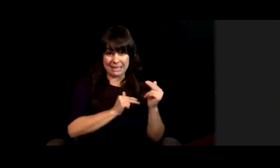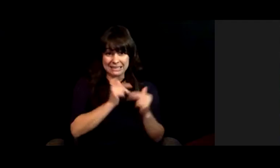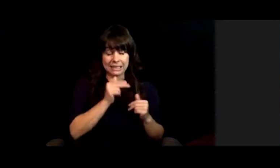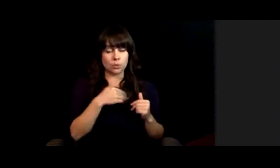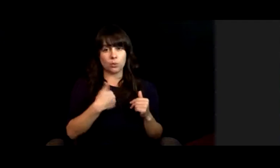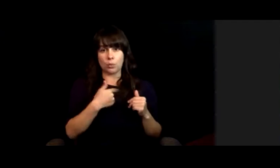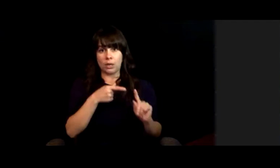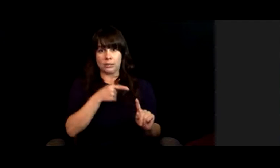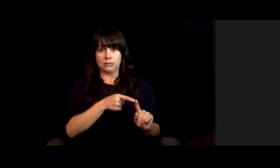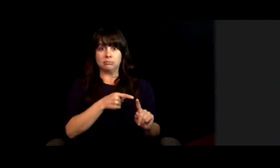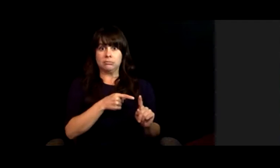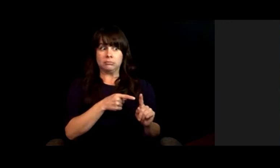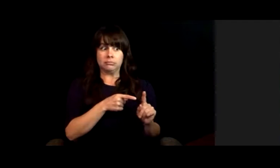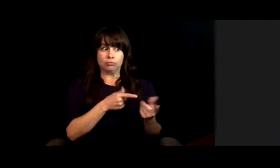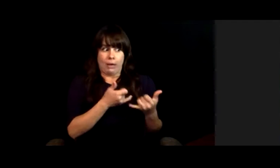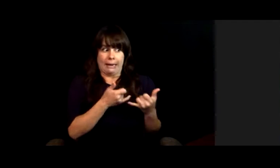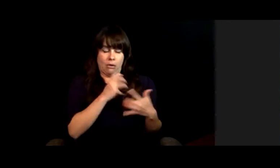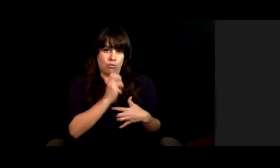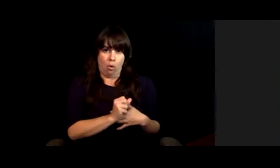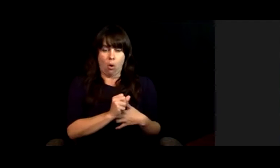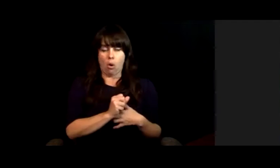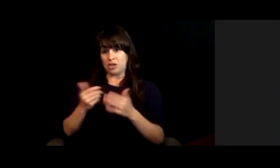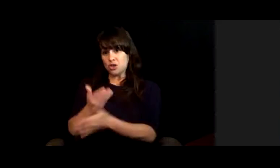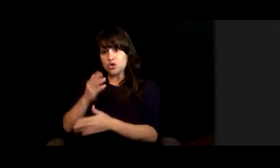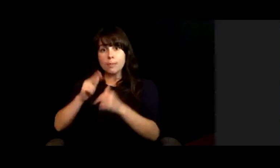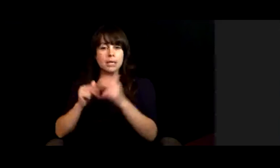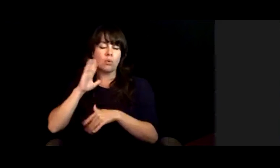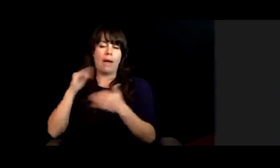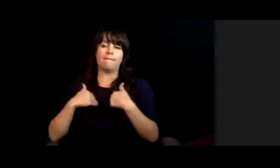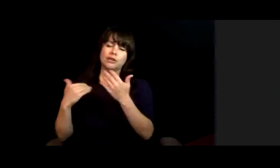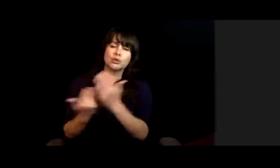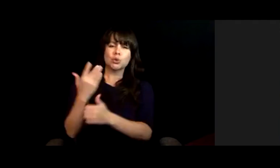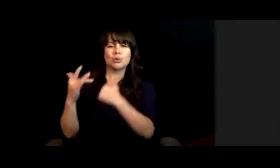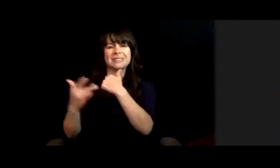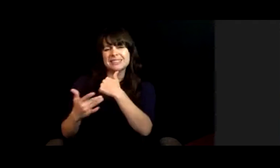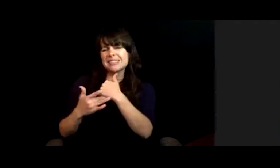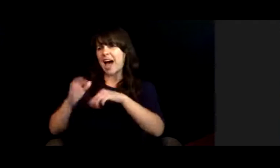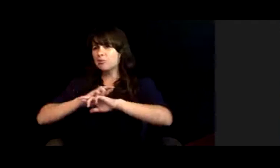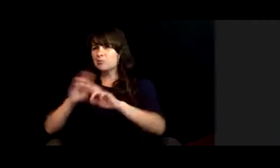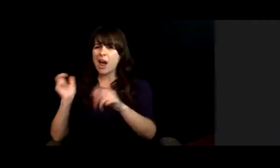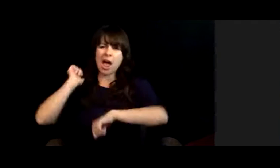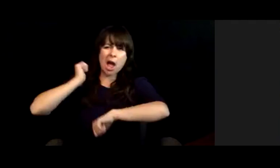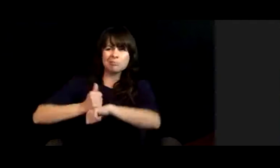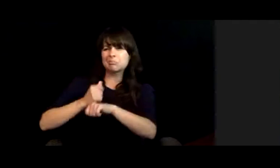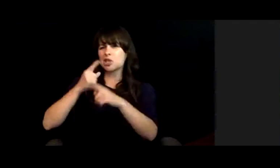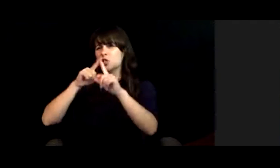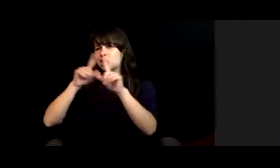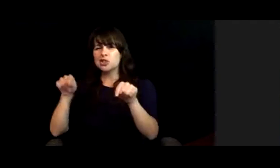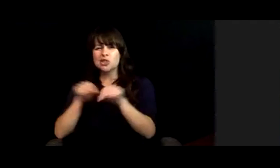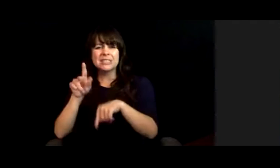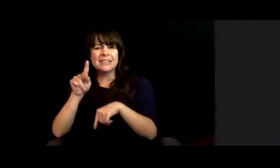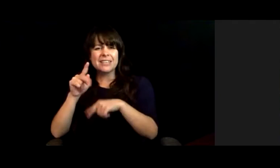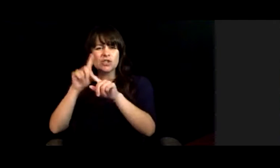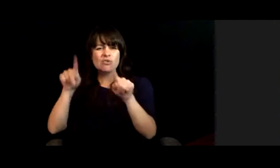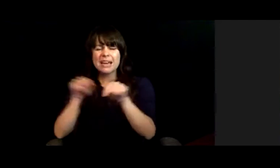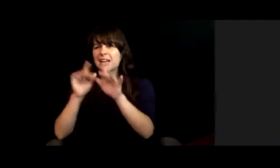really wired up really well with all the high tech abilities and lots of screens and everything. So I think,